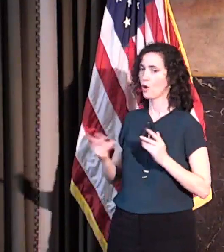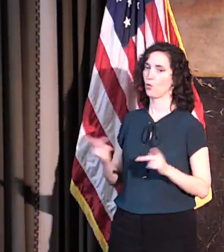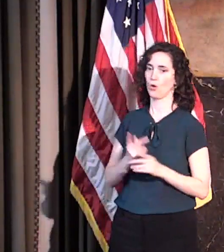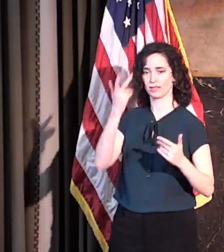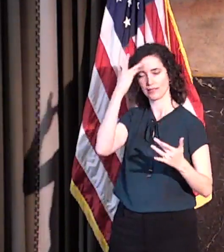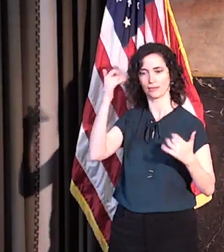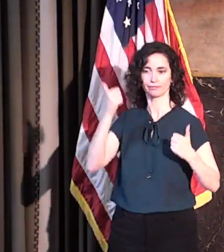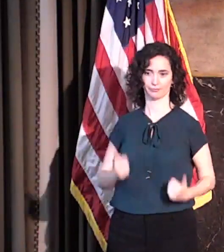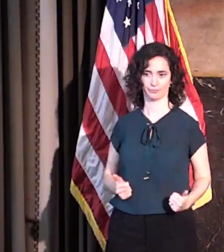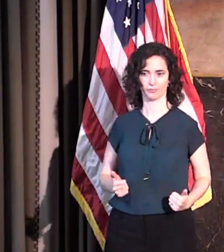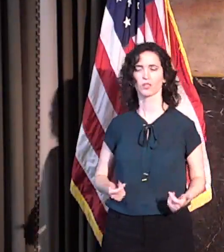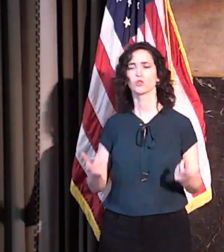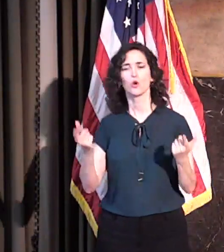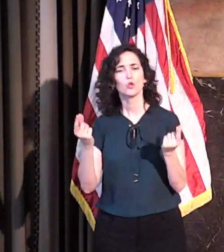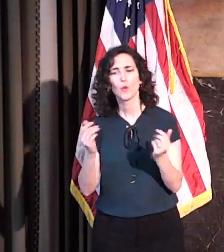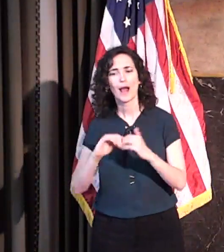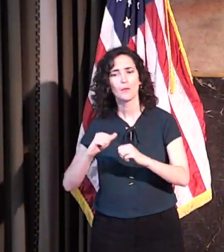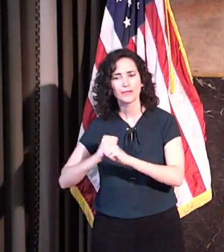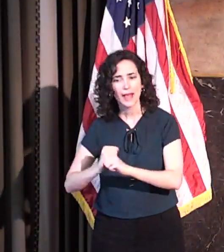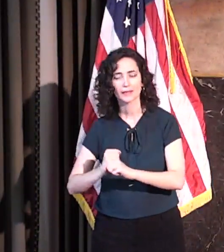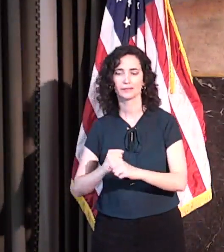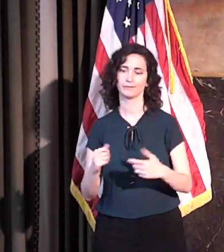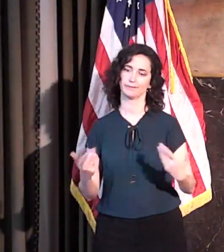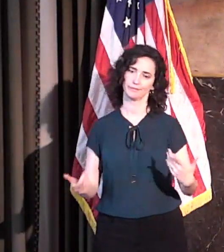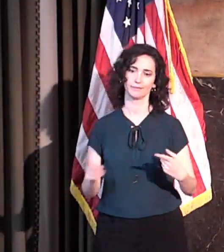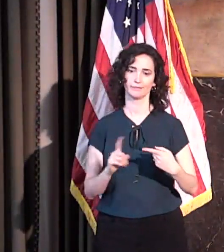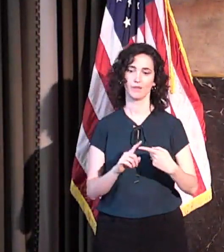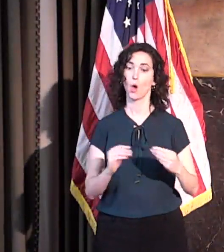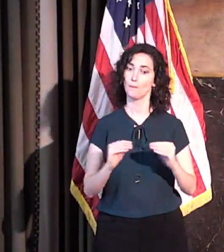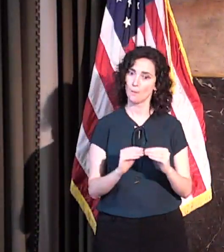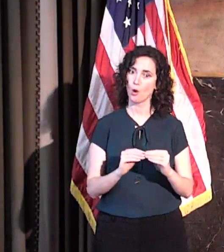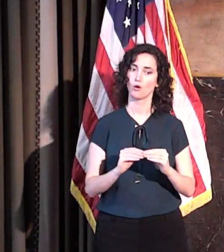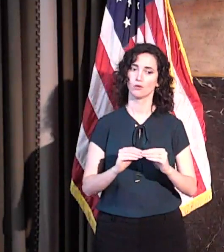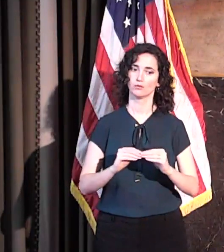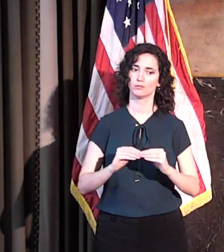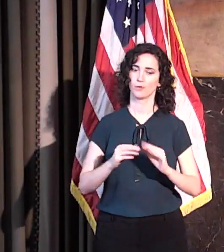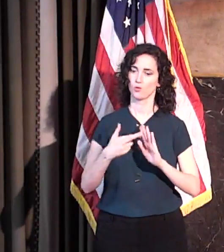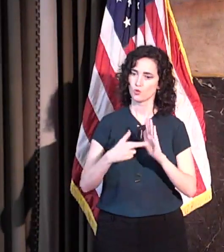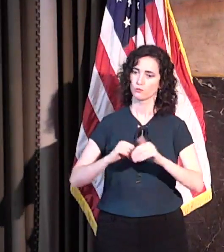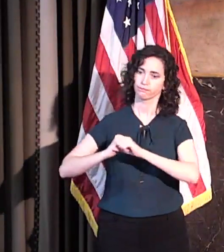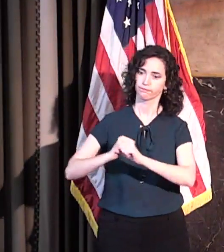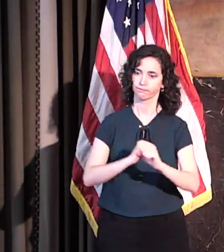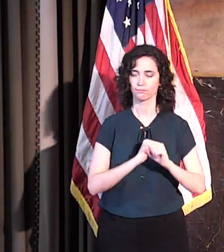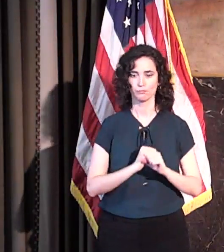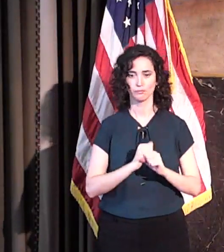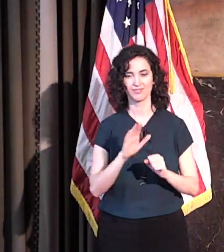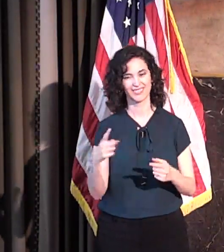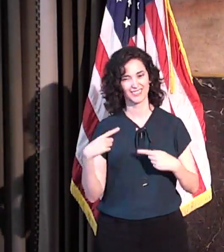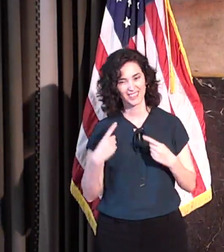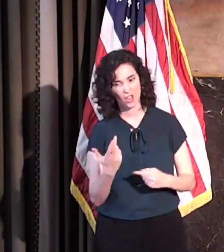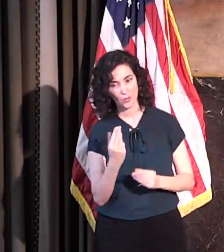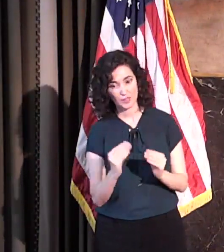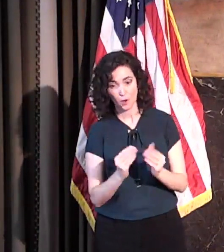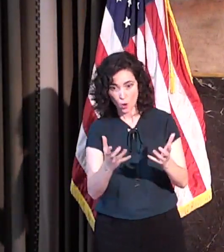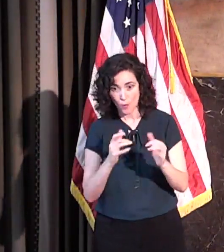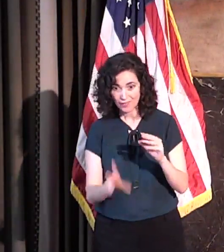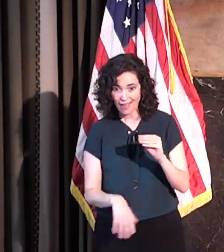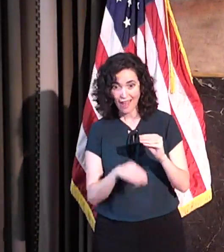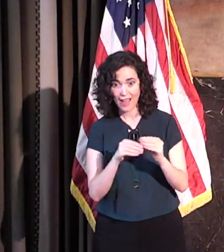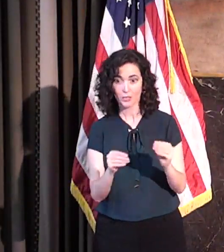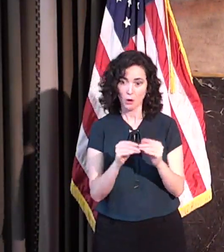do more mitigation measures, which we've been doing for 13 months, and I don't think anyone is keen to do more of, to be